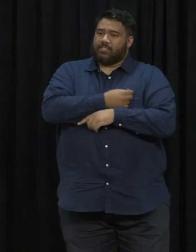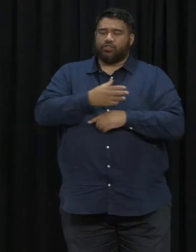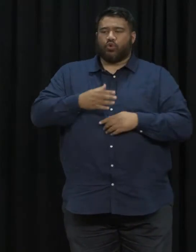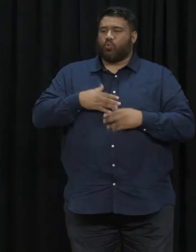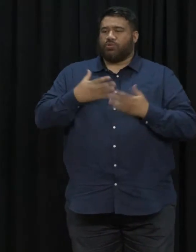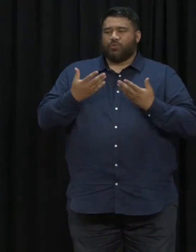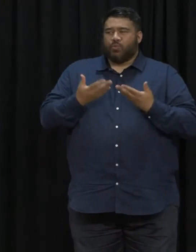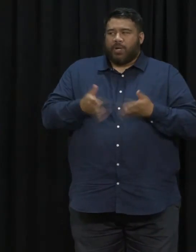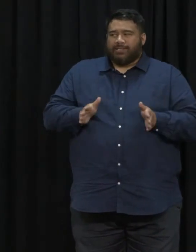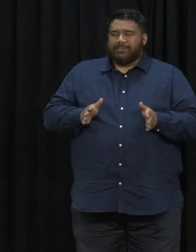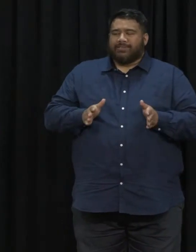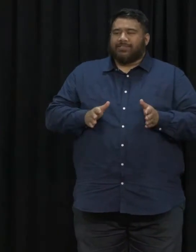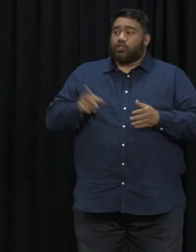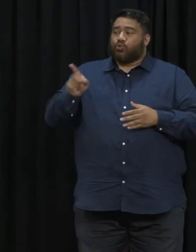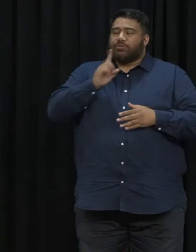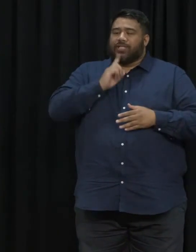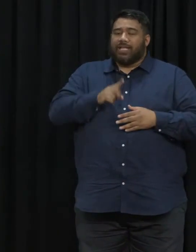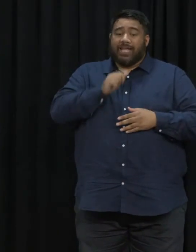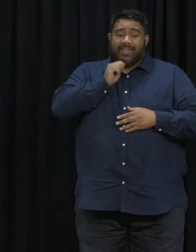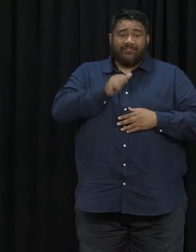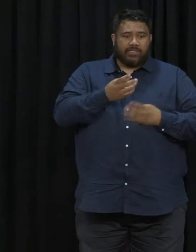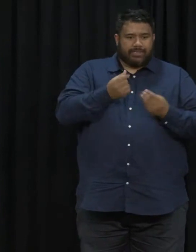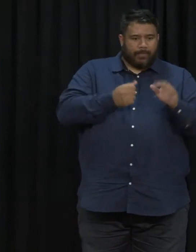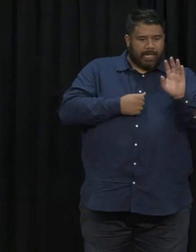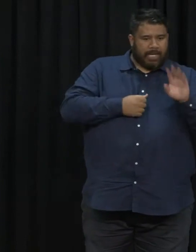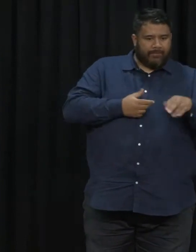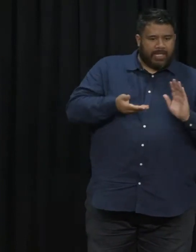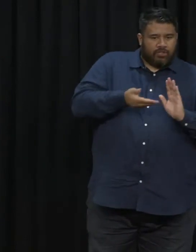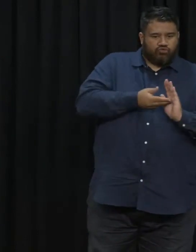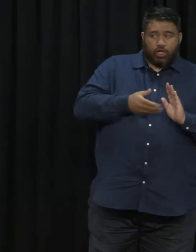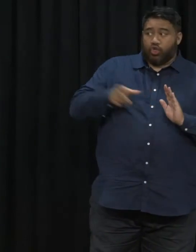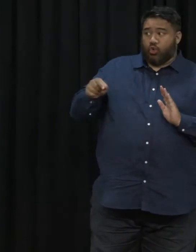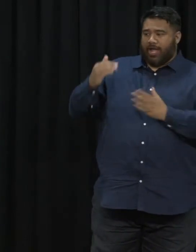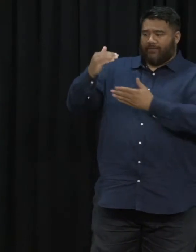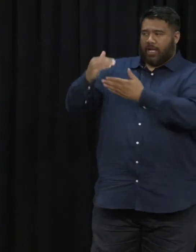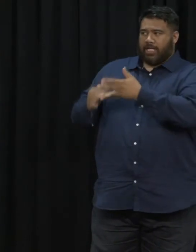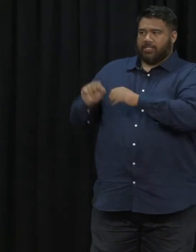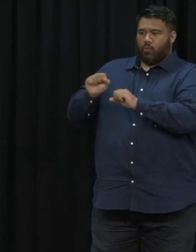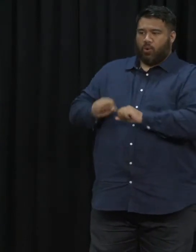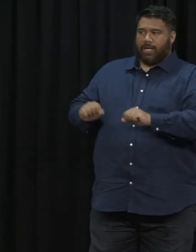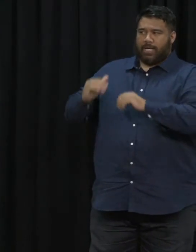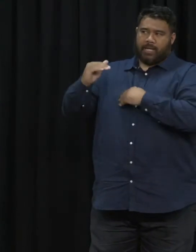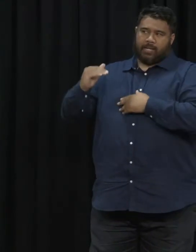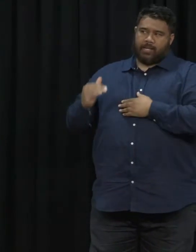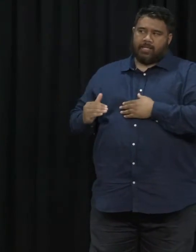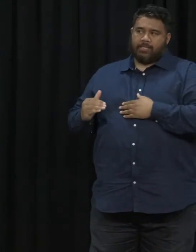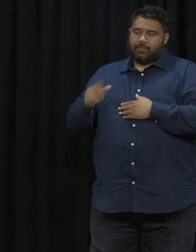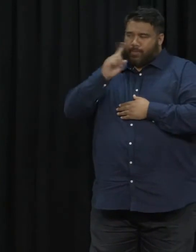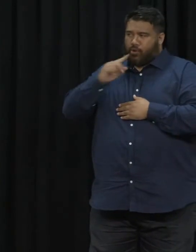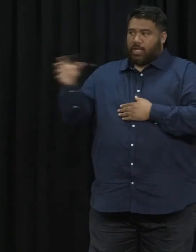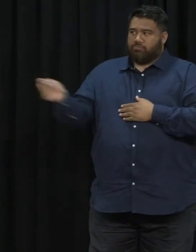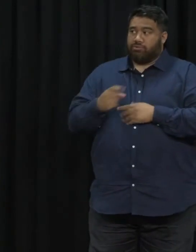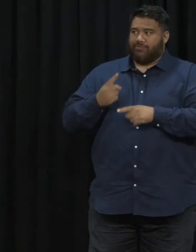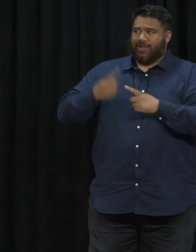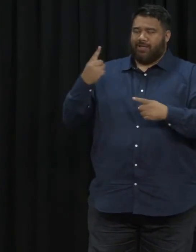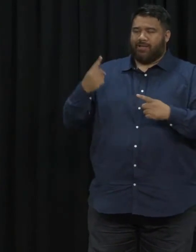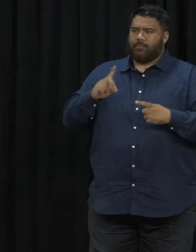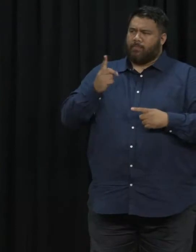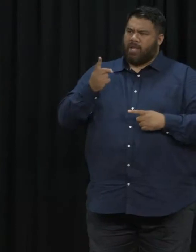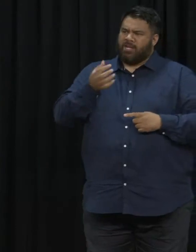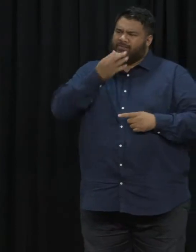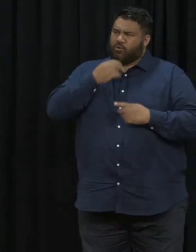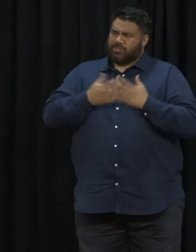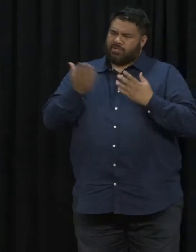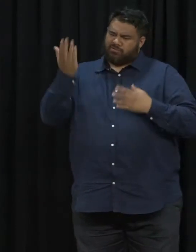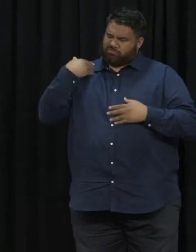if there are extra vaccines, that you'll have a list of people on standby. That seems to have not been happening over the last few days, and people